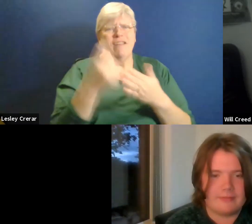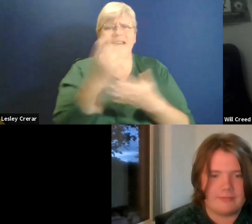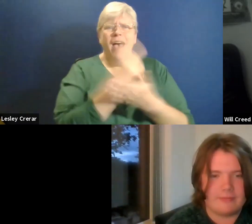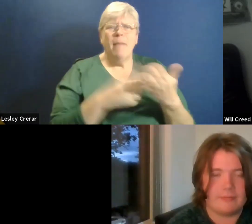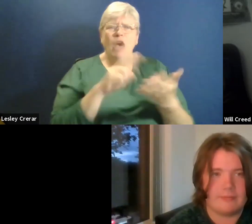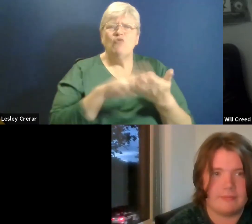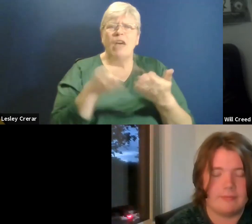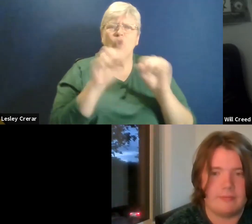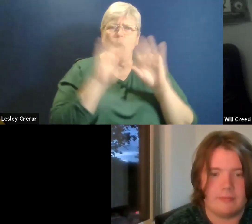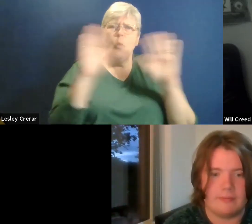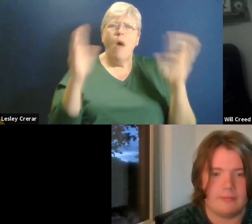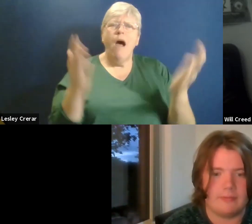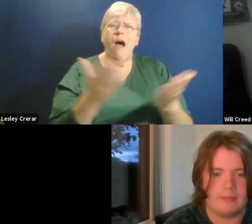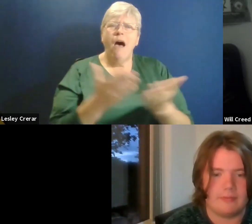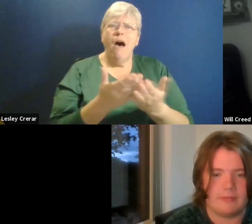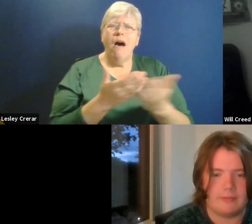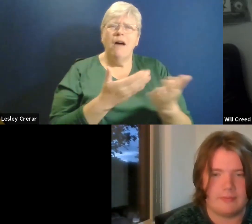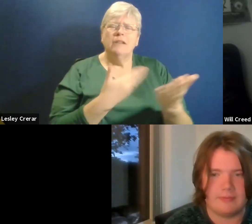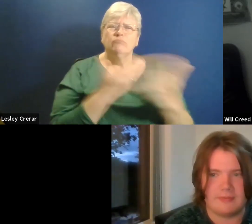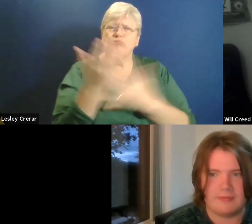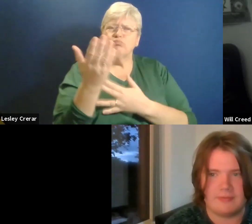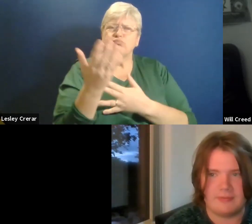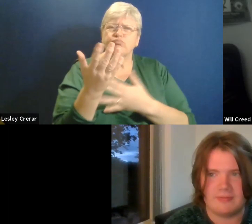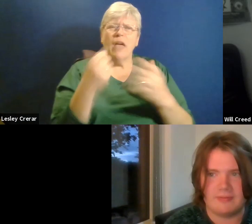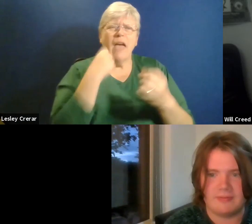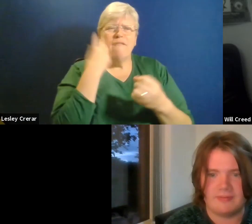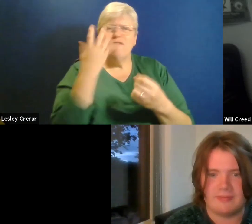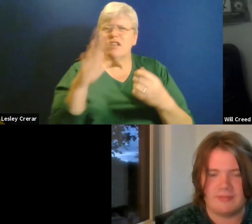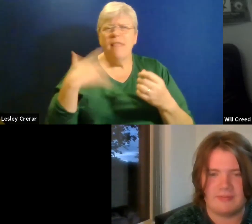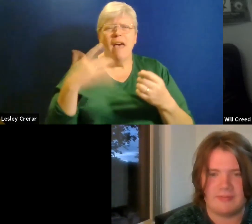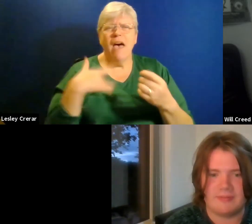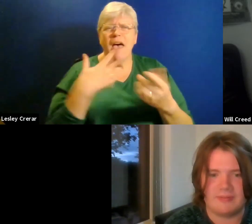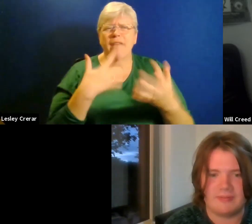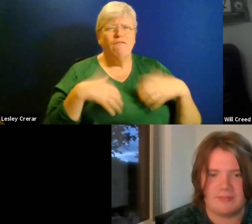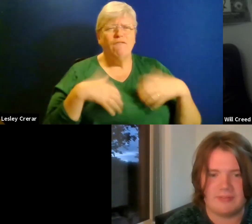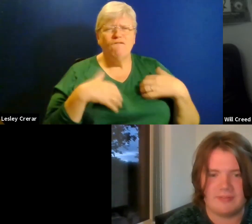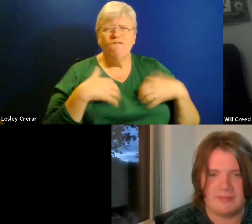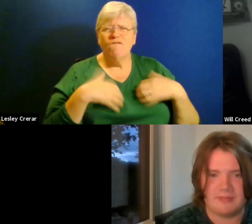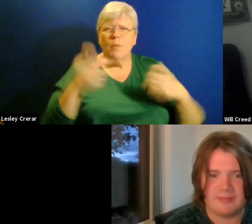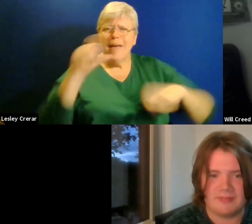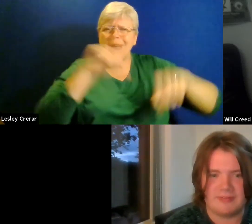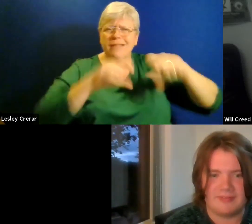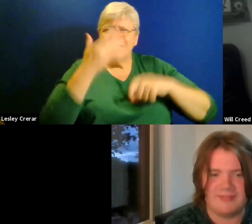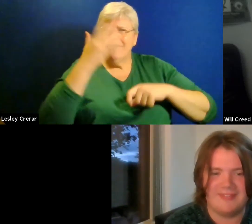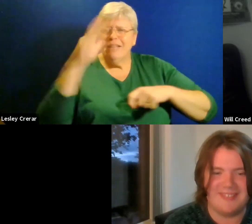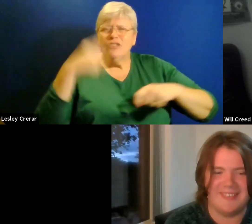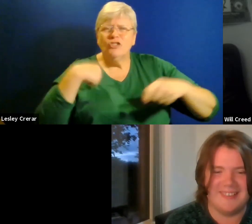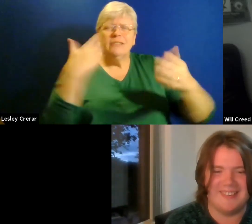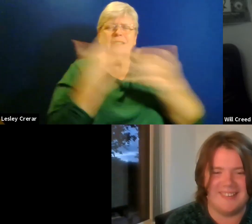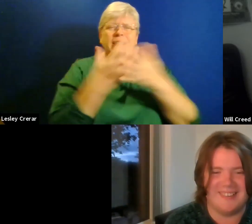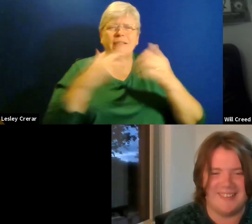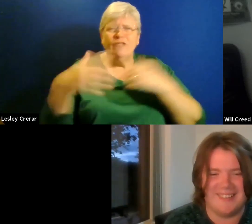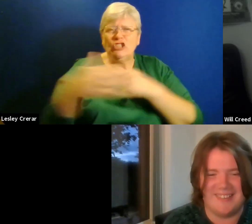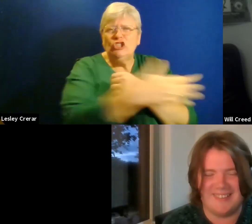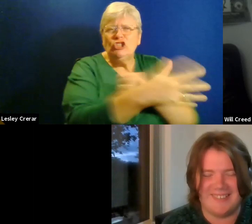bursting through the cracks of everyday life. Fascinated by science fiction, weird horror, and pelagic patter, Tom's work